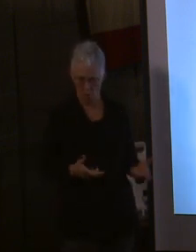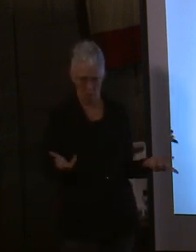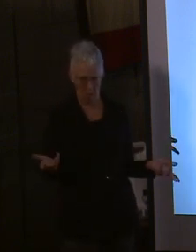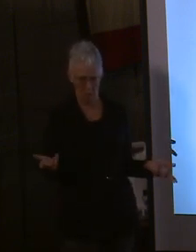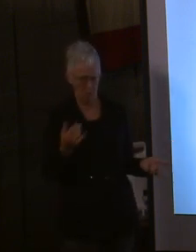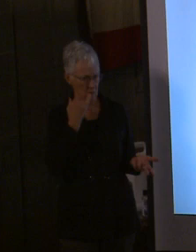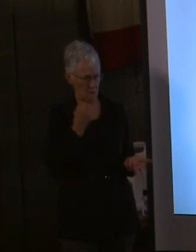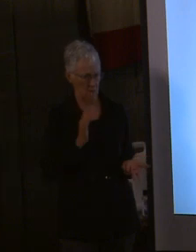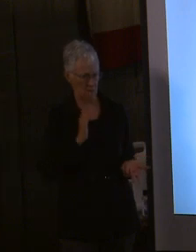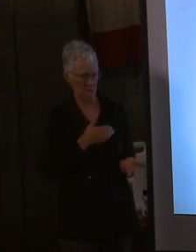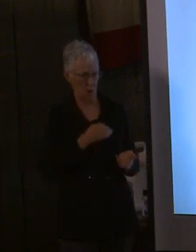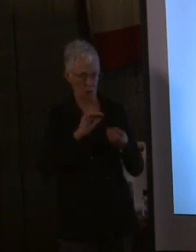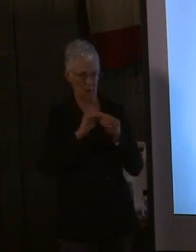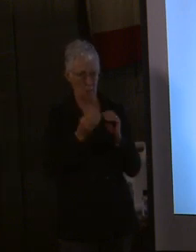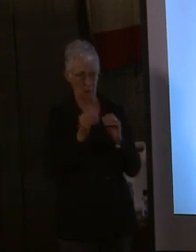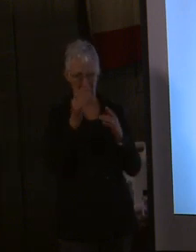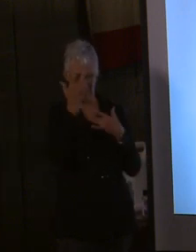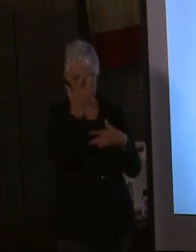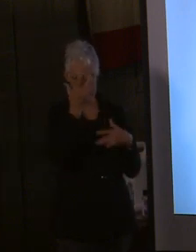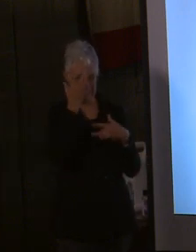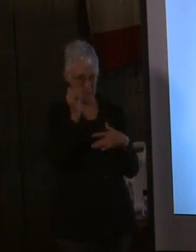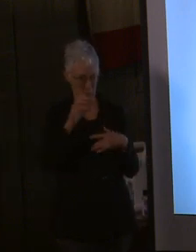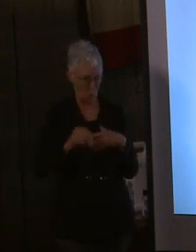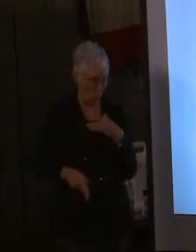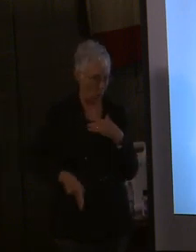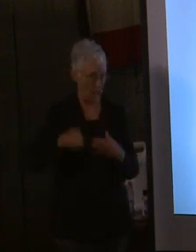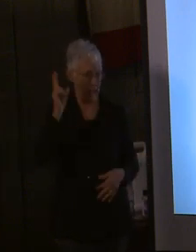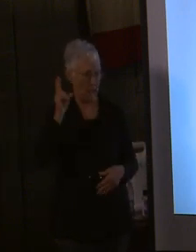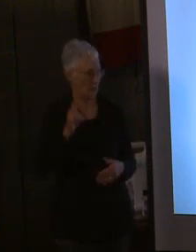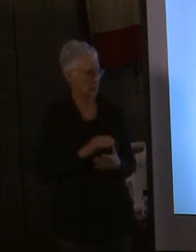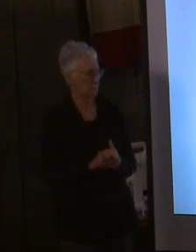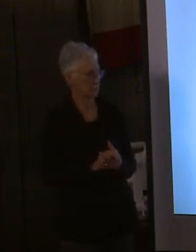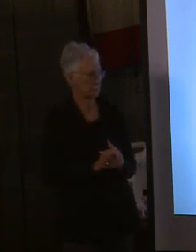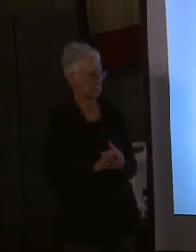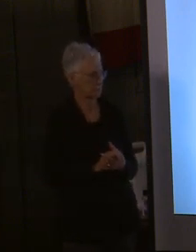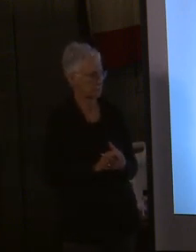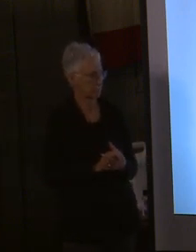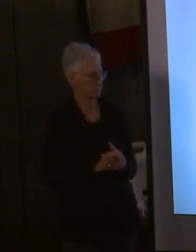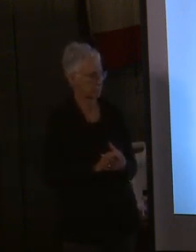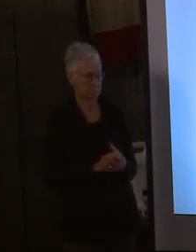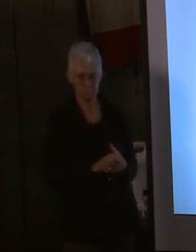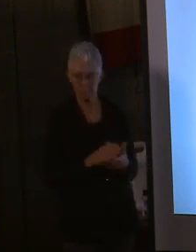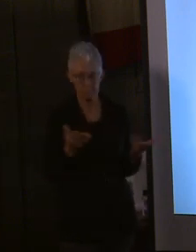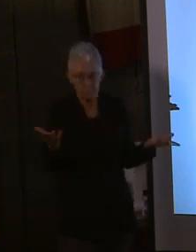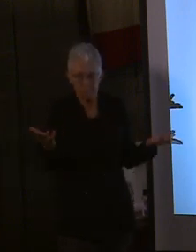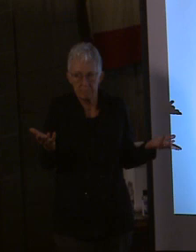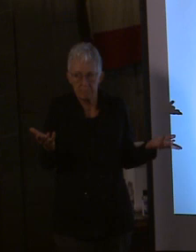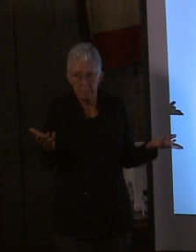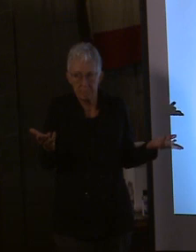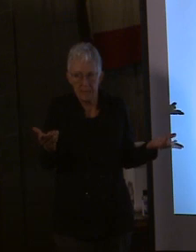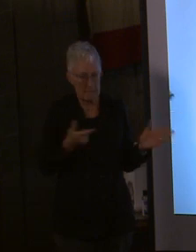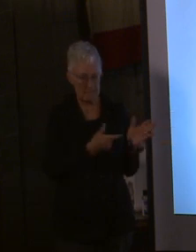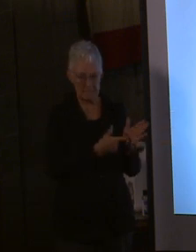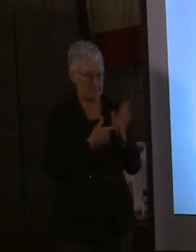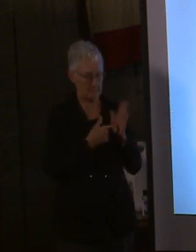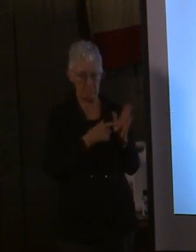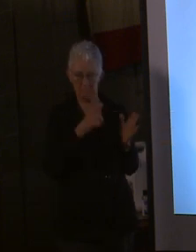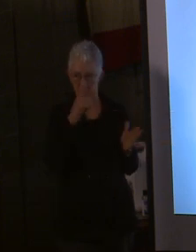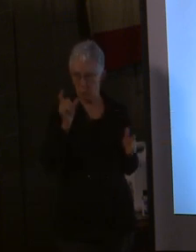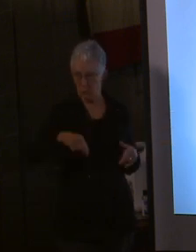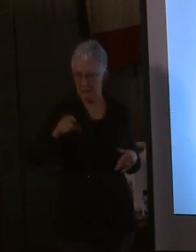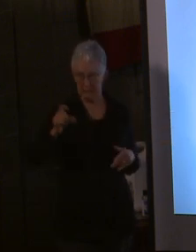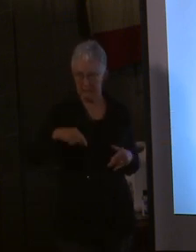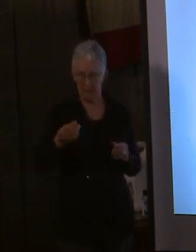is so high? So the question was, why aren't they all being engaged right now? And again, it gets back to the demand. I think there's,